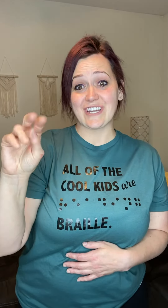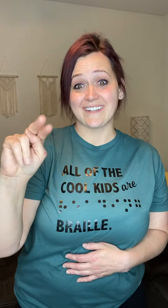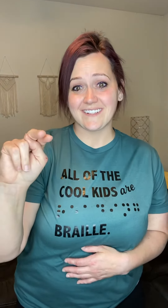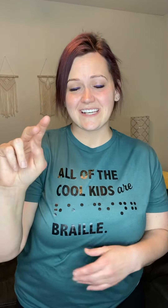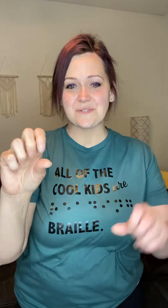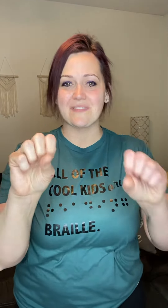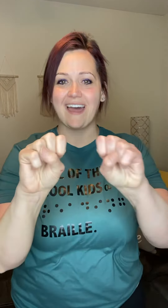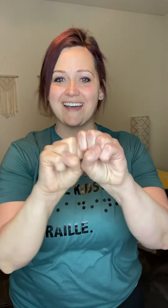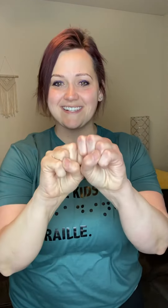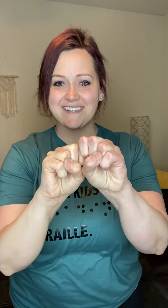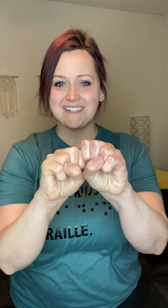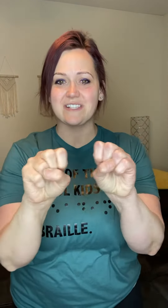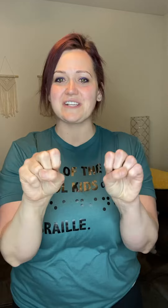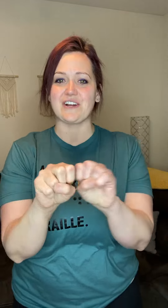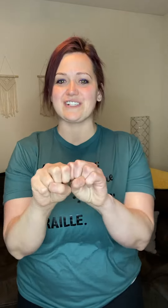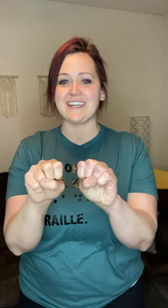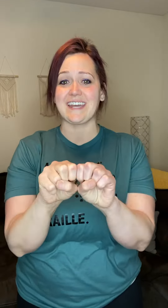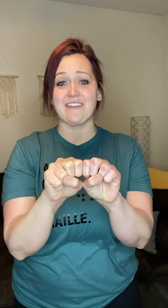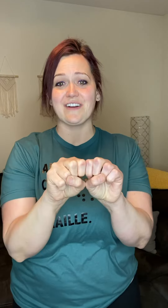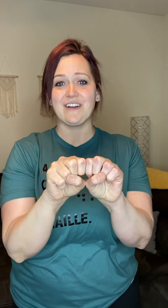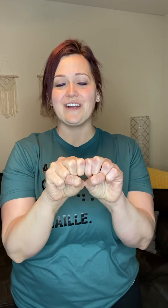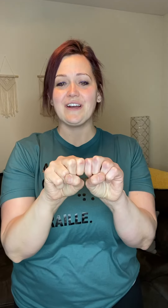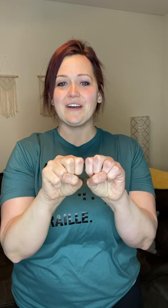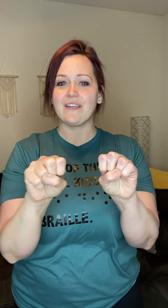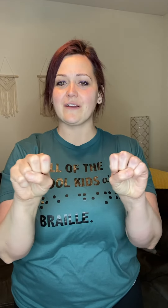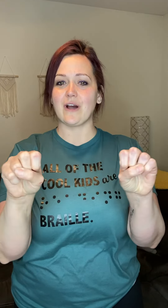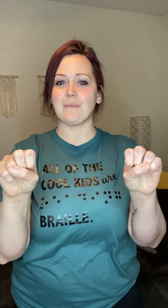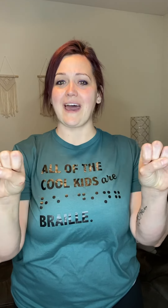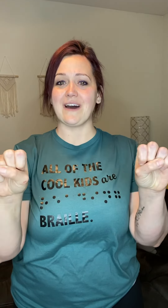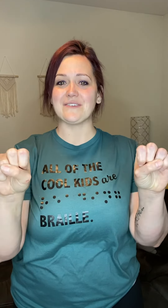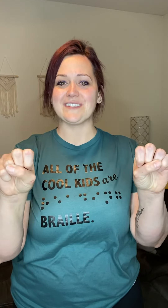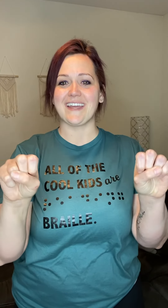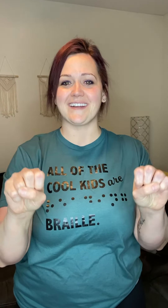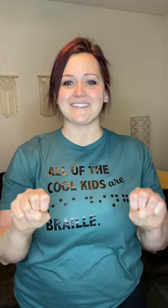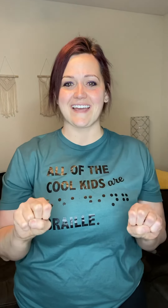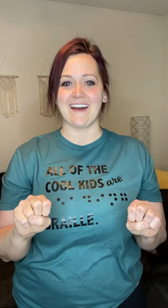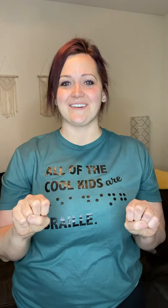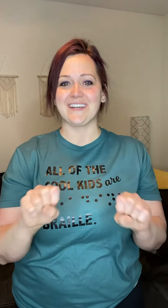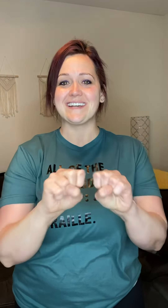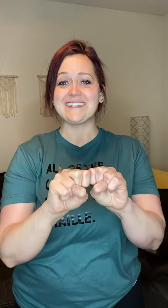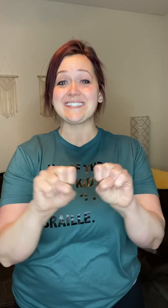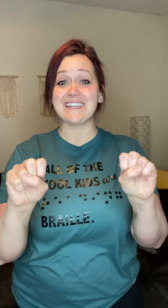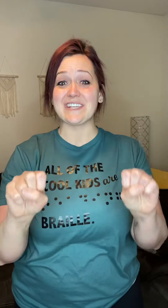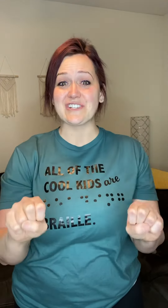Station is with S's. They start together. They come out and down. Station,